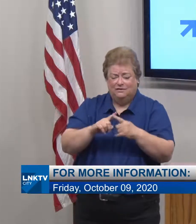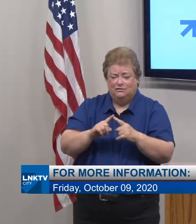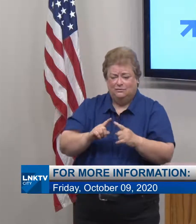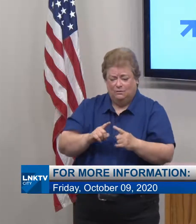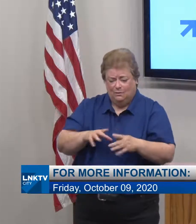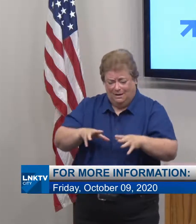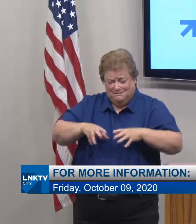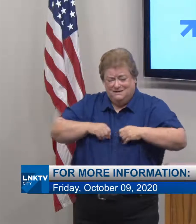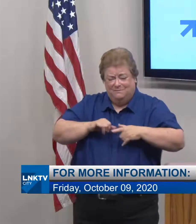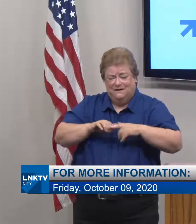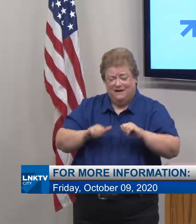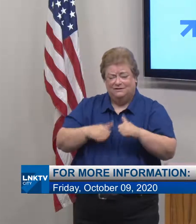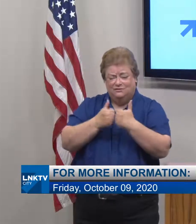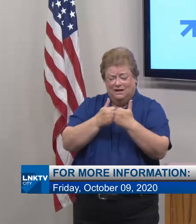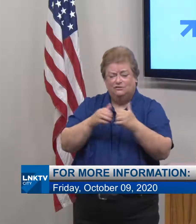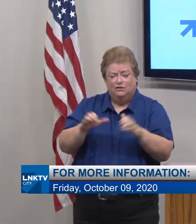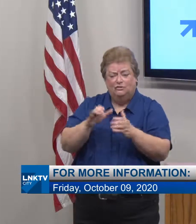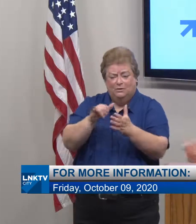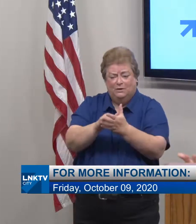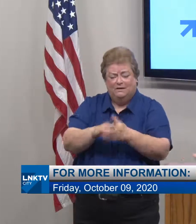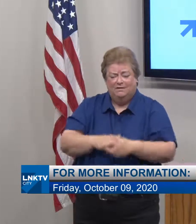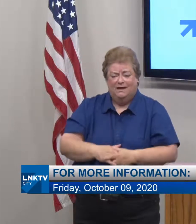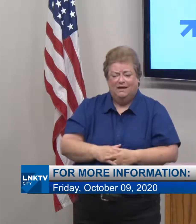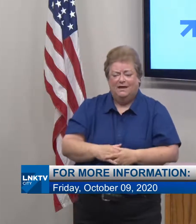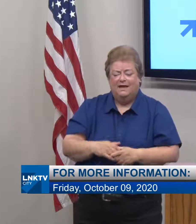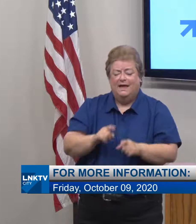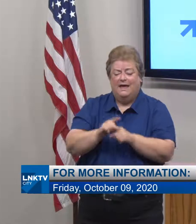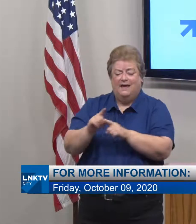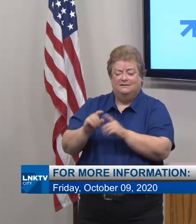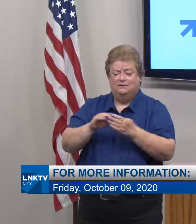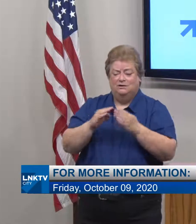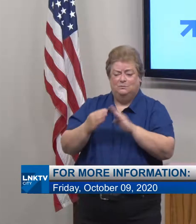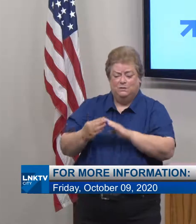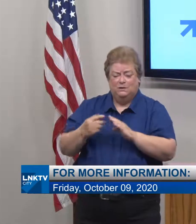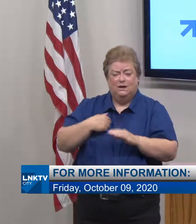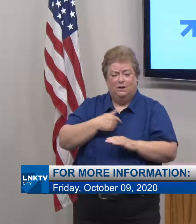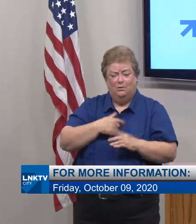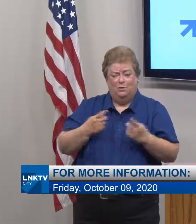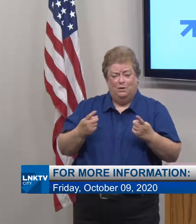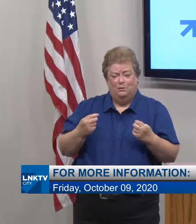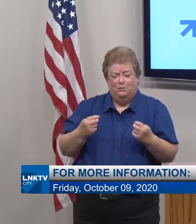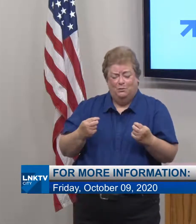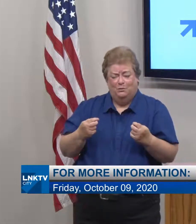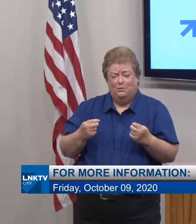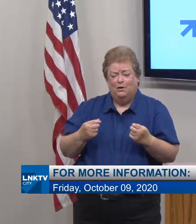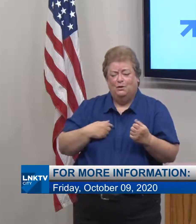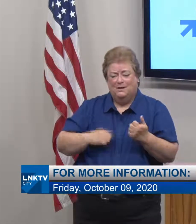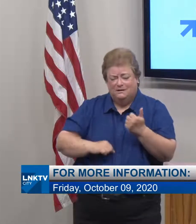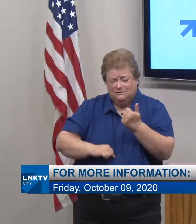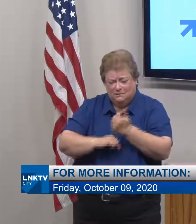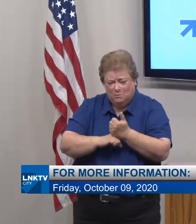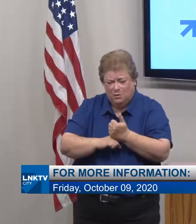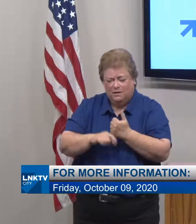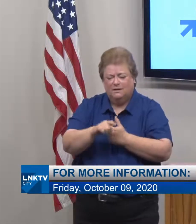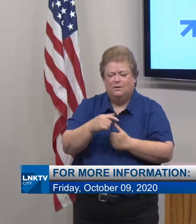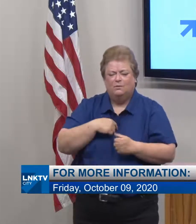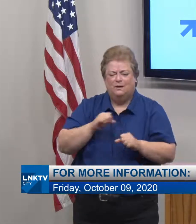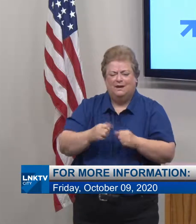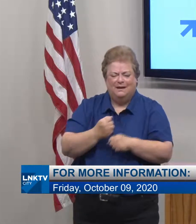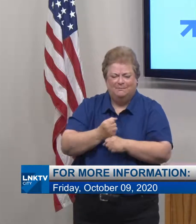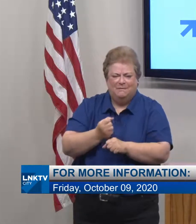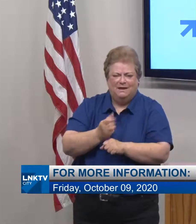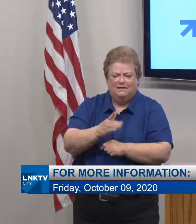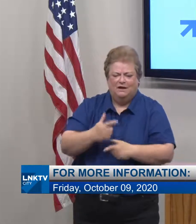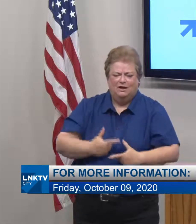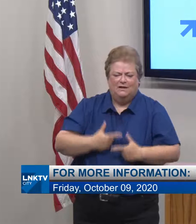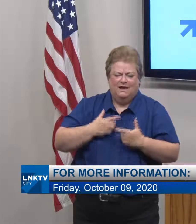doing it. And what we can do as a community is support them. Each of us has a power to make their lives easier and